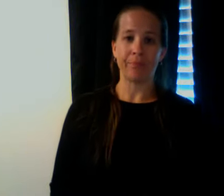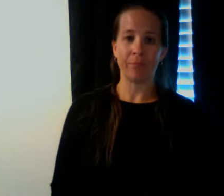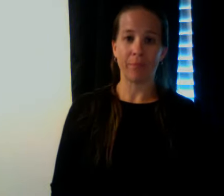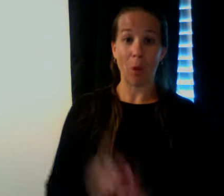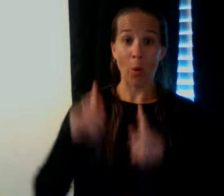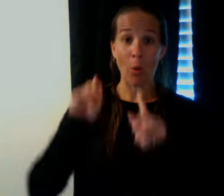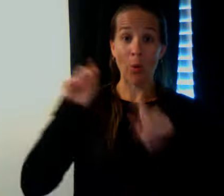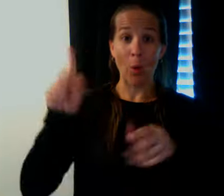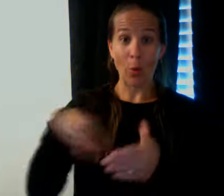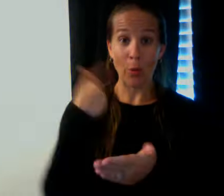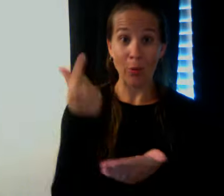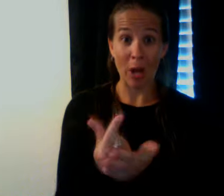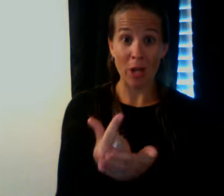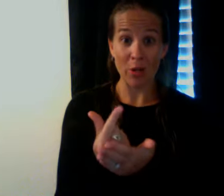to a college graduation.